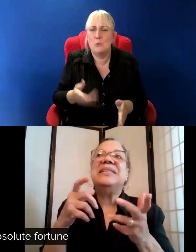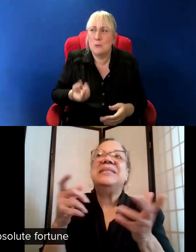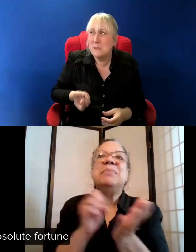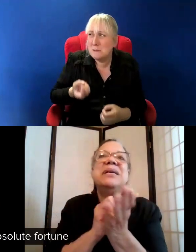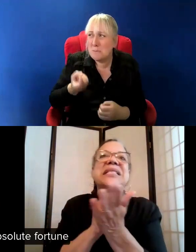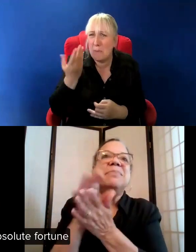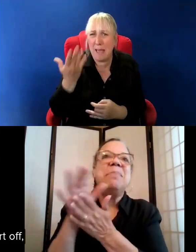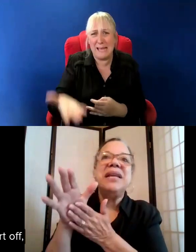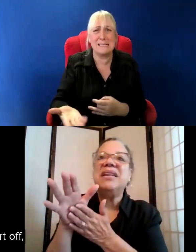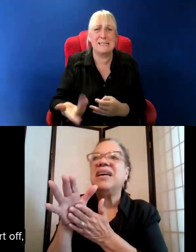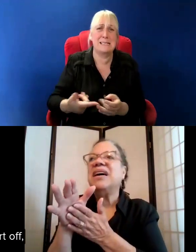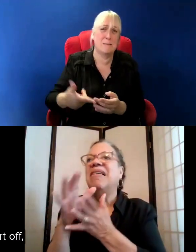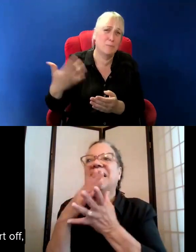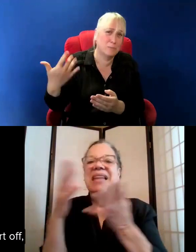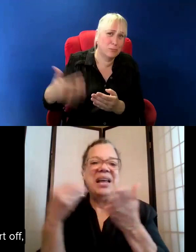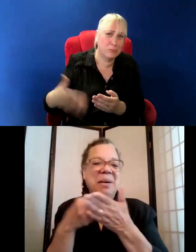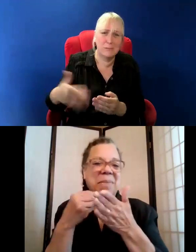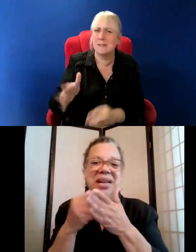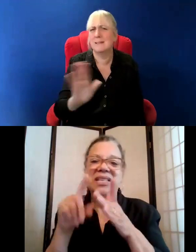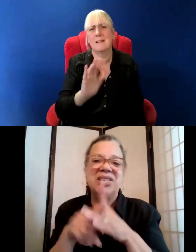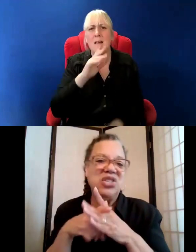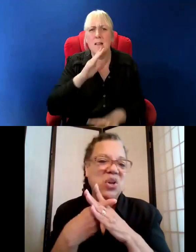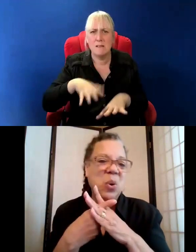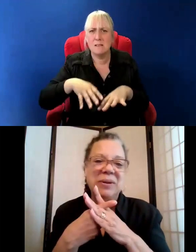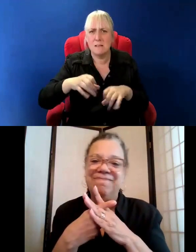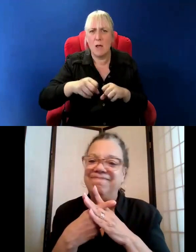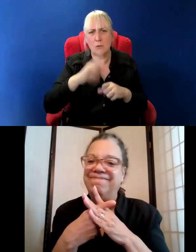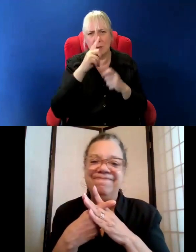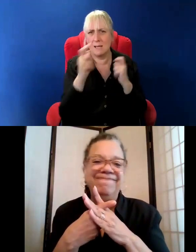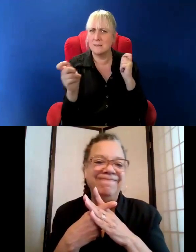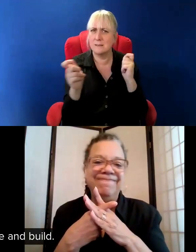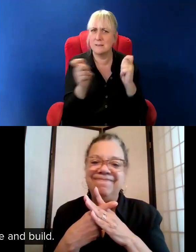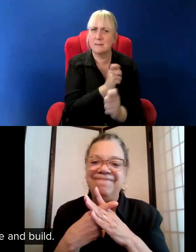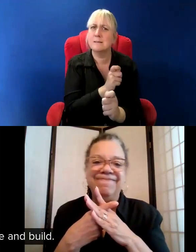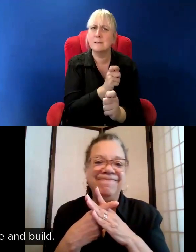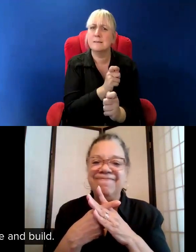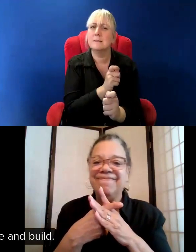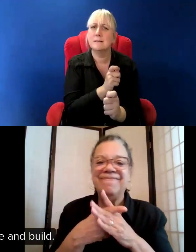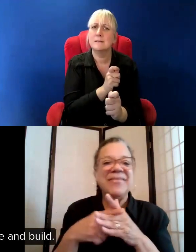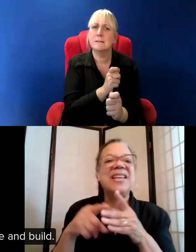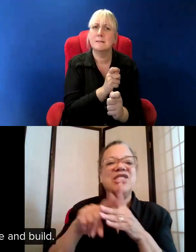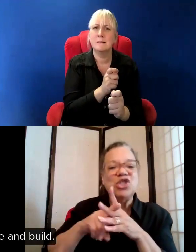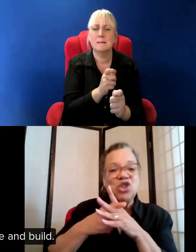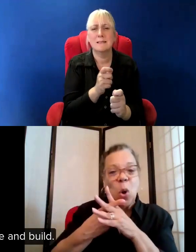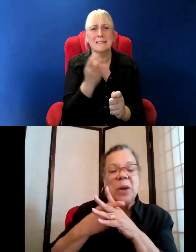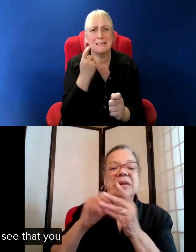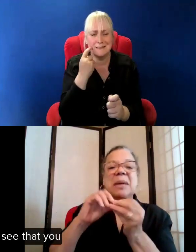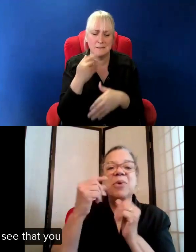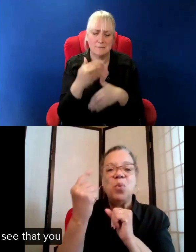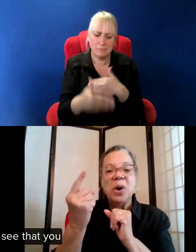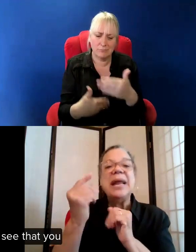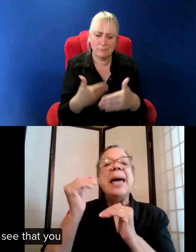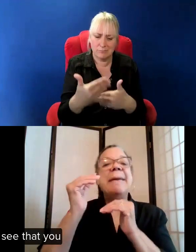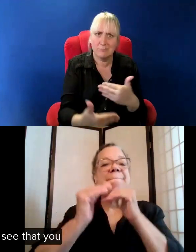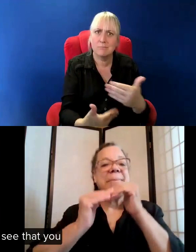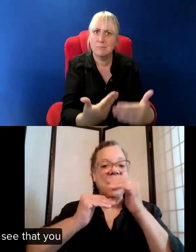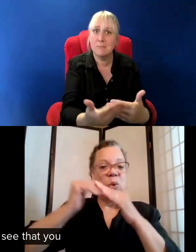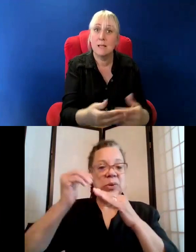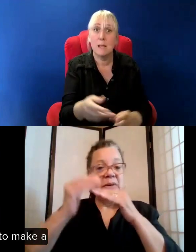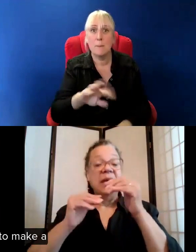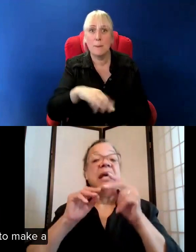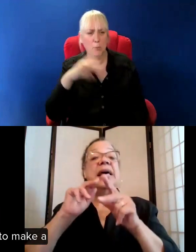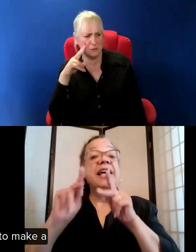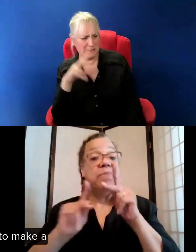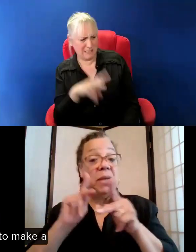an absolute fortune to start off. I think, you know, start day one and build. If people can see that